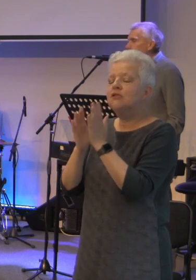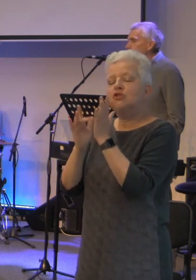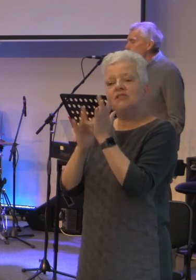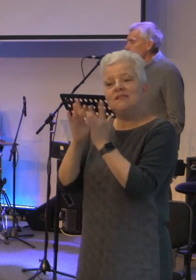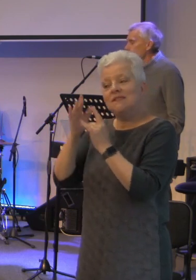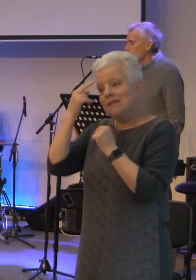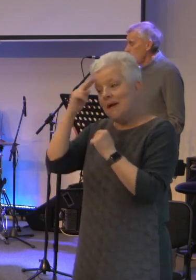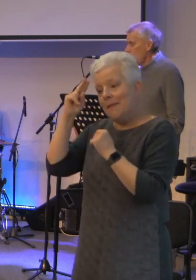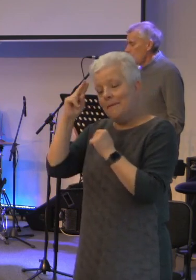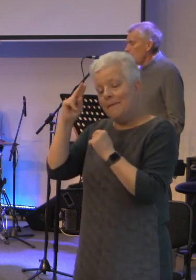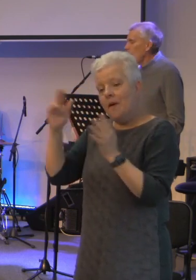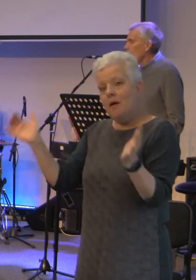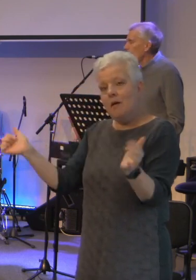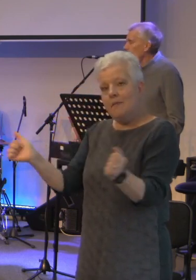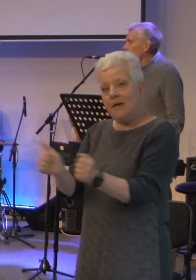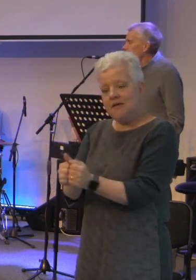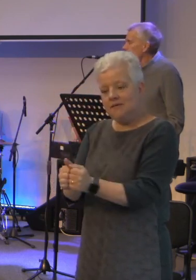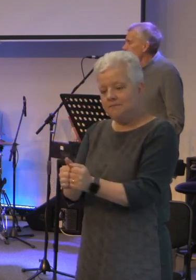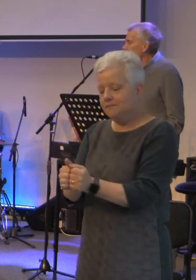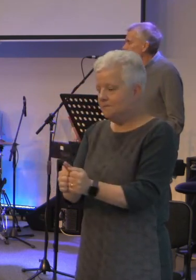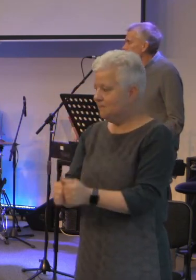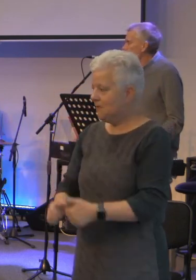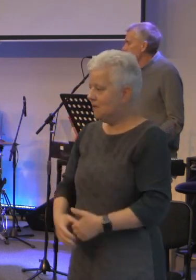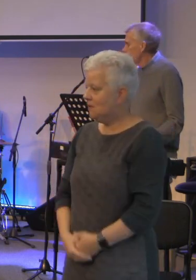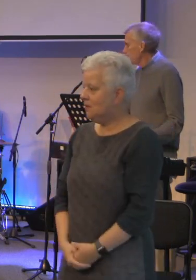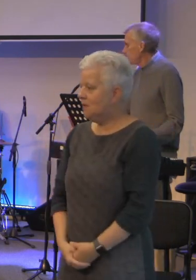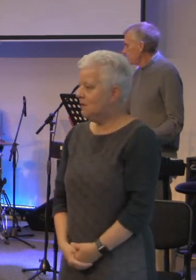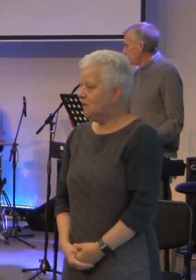name. Amen.